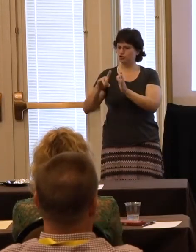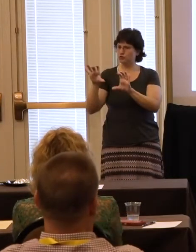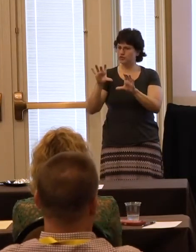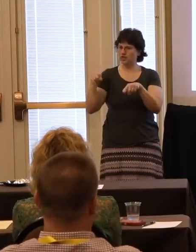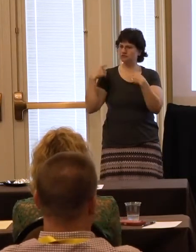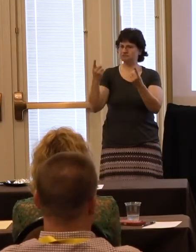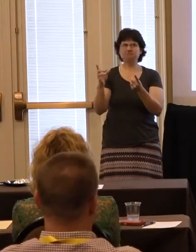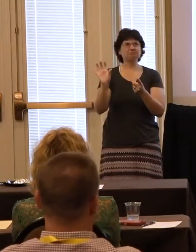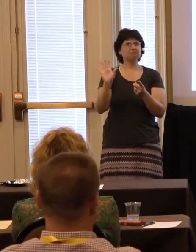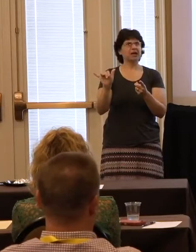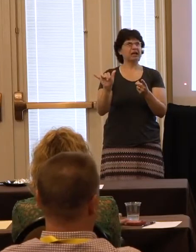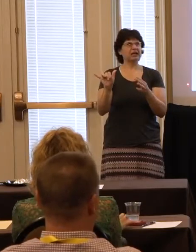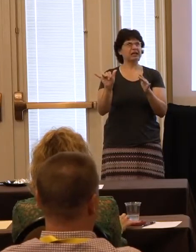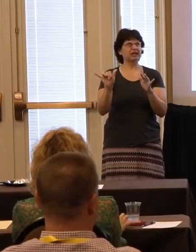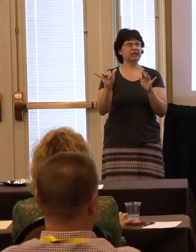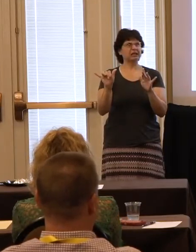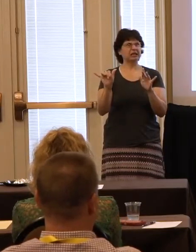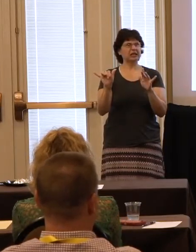also done by